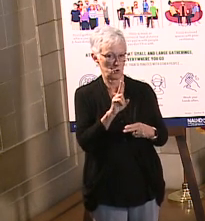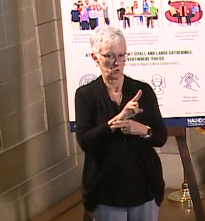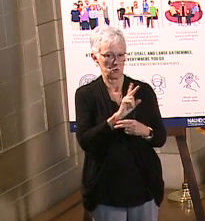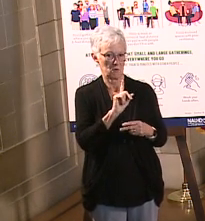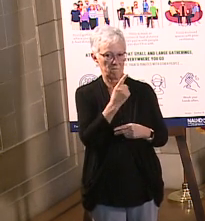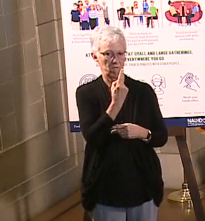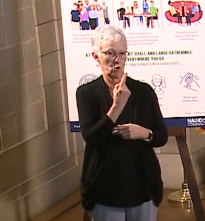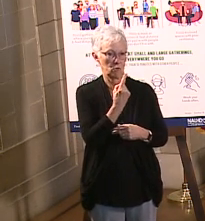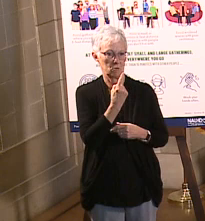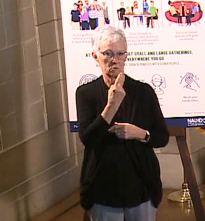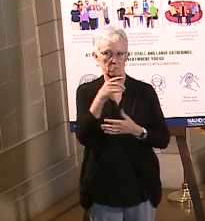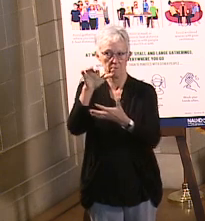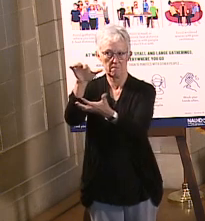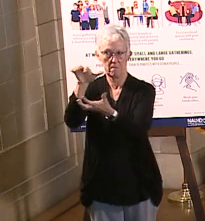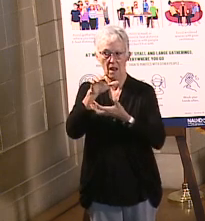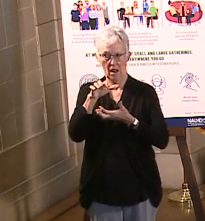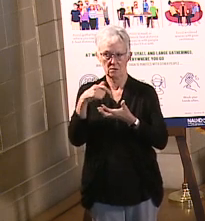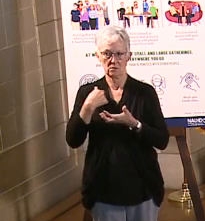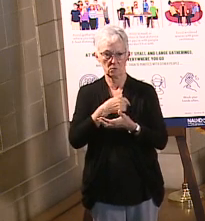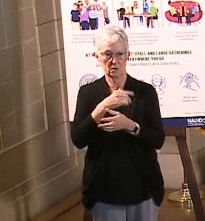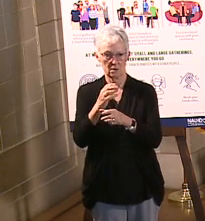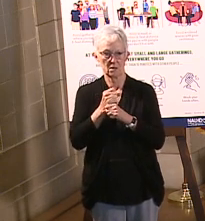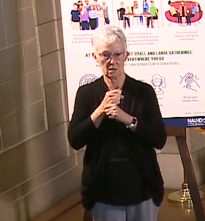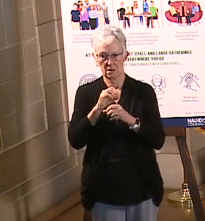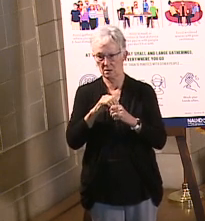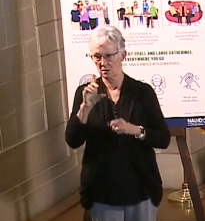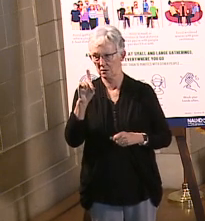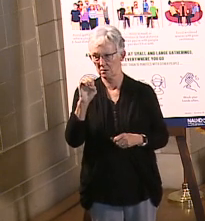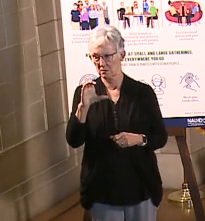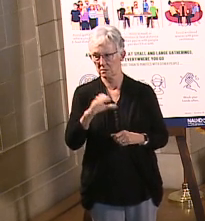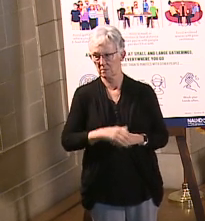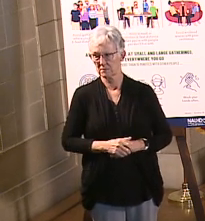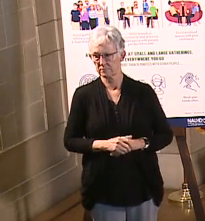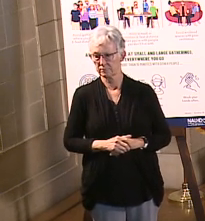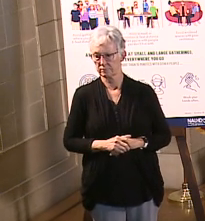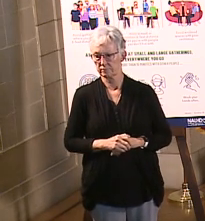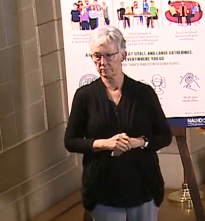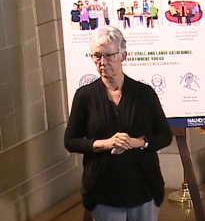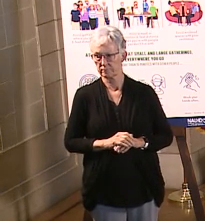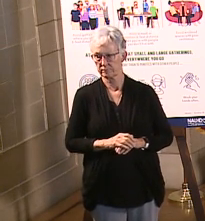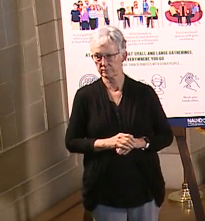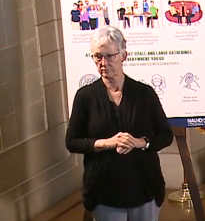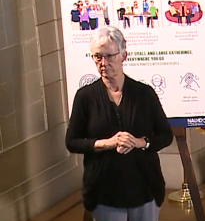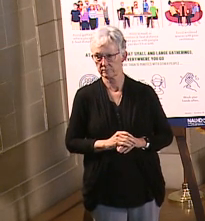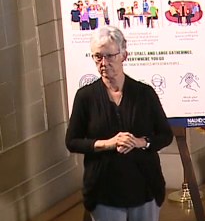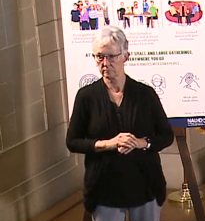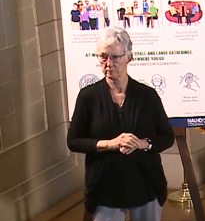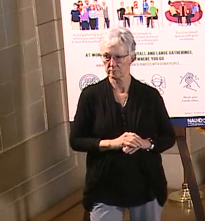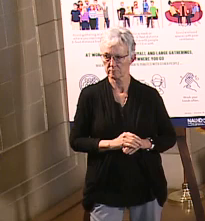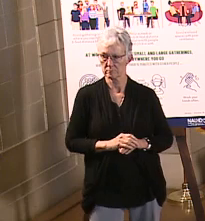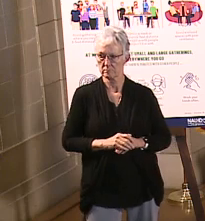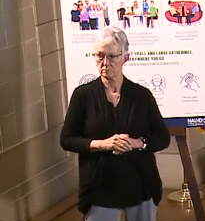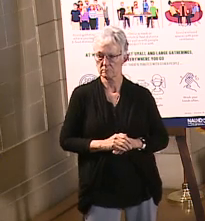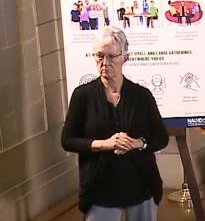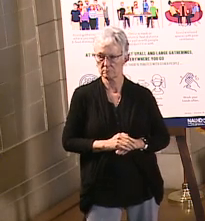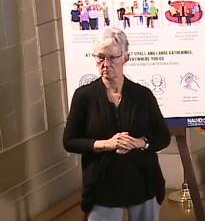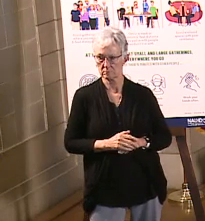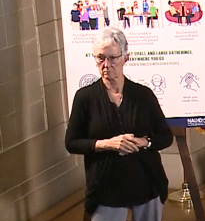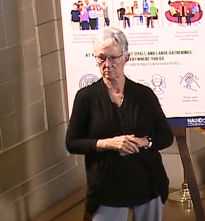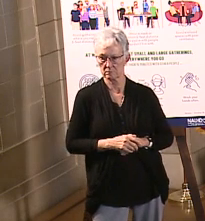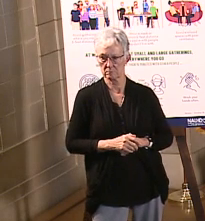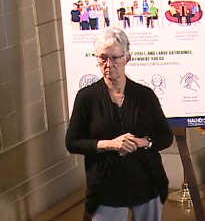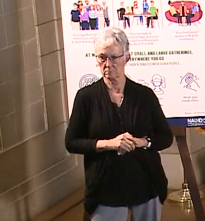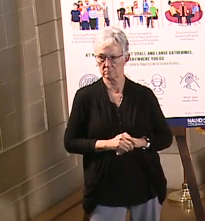December. We have a couple more questions. Jared with 1011 says, are you concerned at all with where hospital capacity is